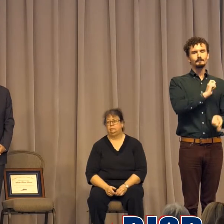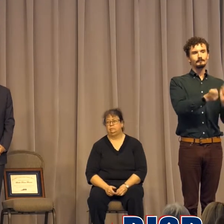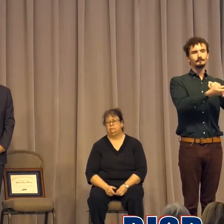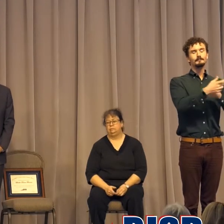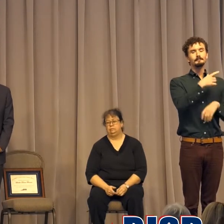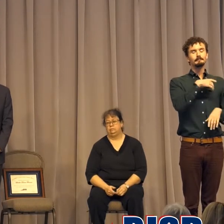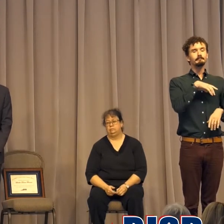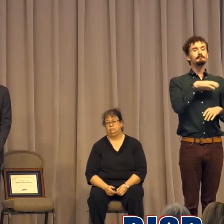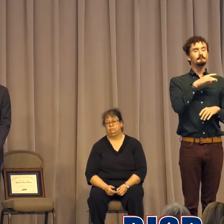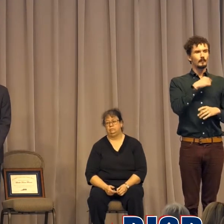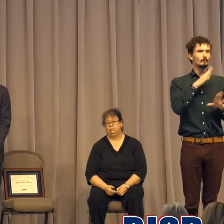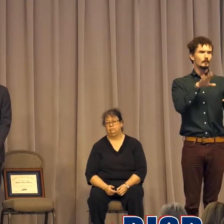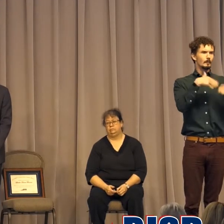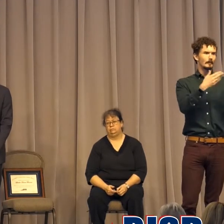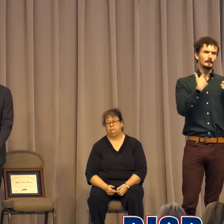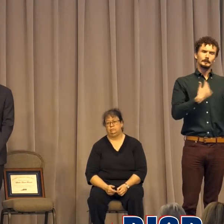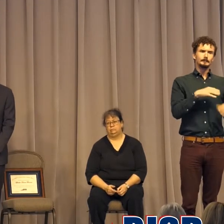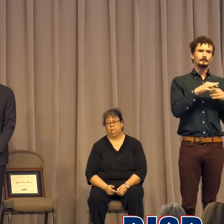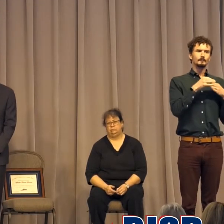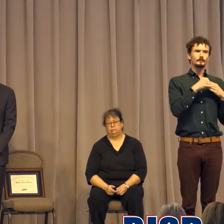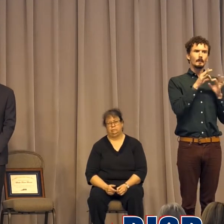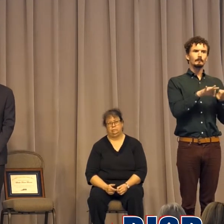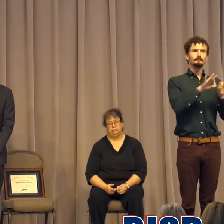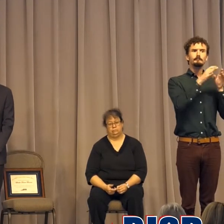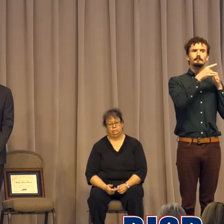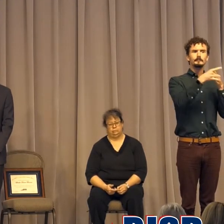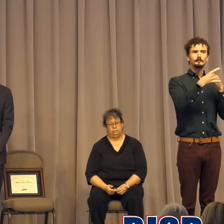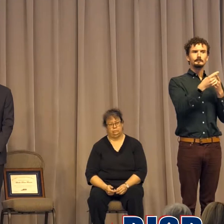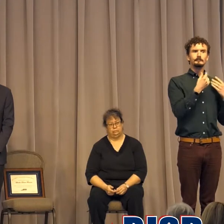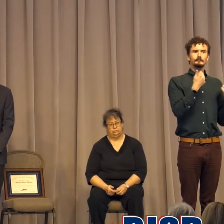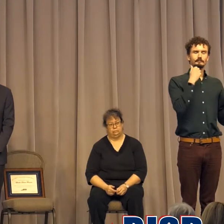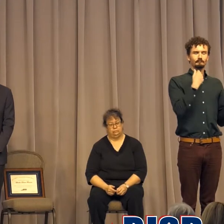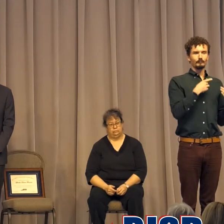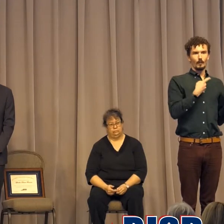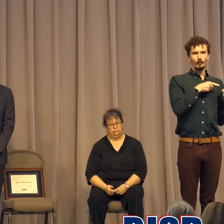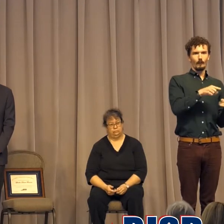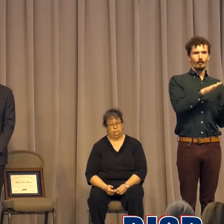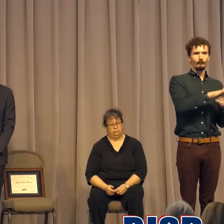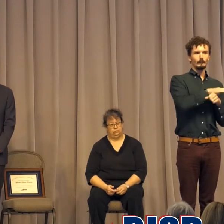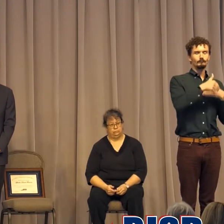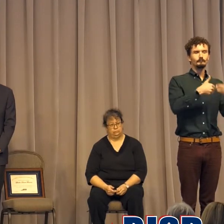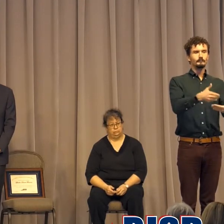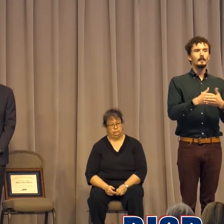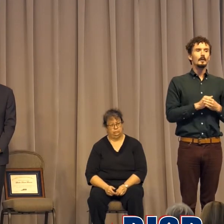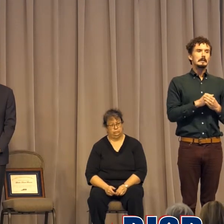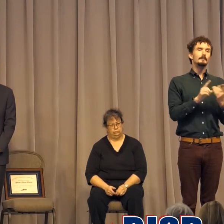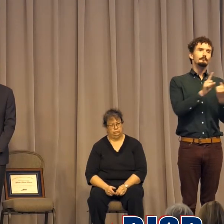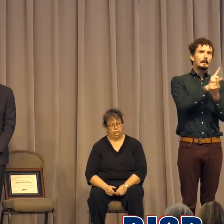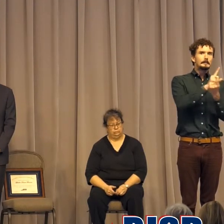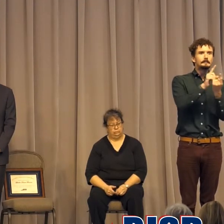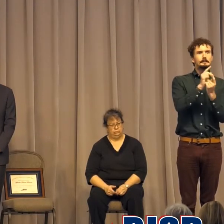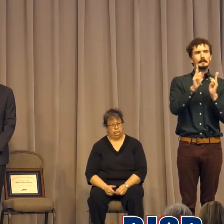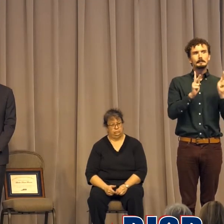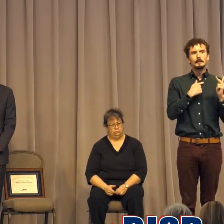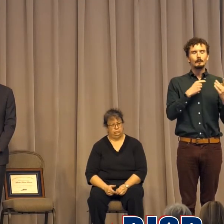priorities, providing critical leadership throughout the process. He met regularly with members of the House working to build